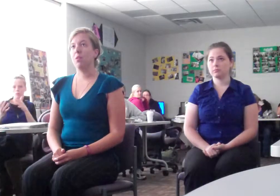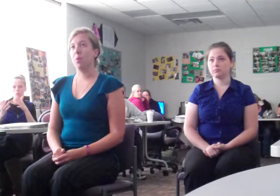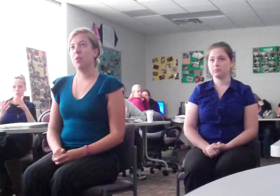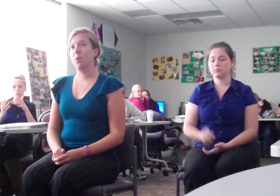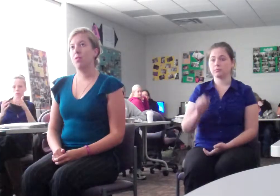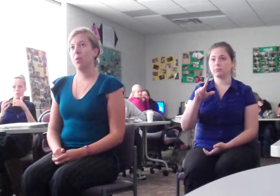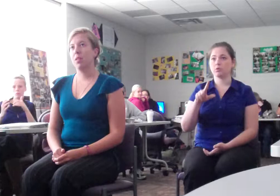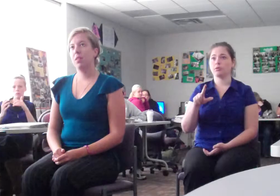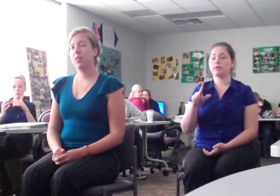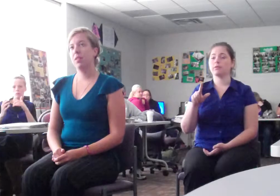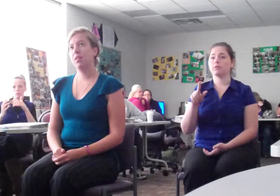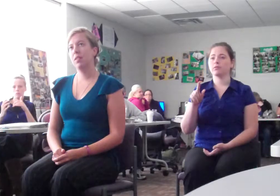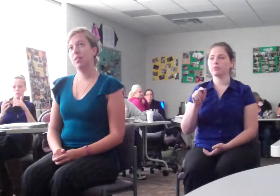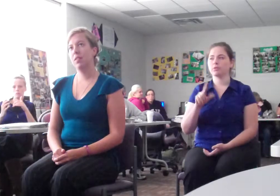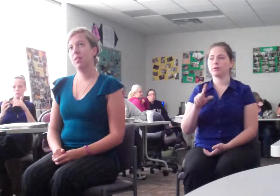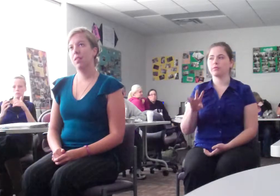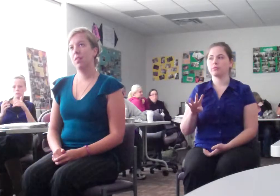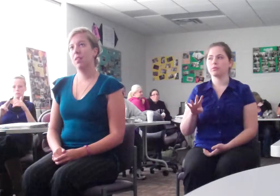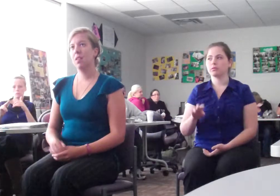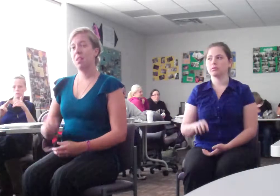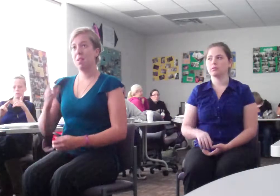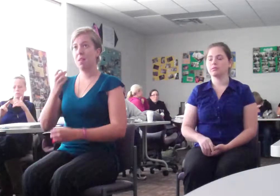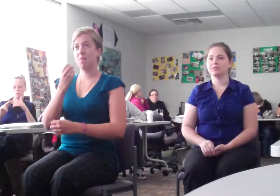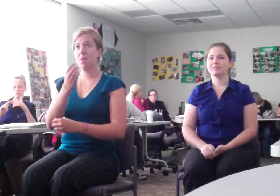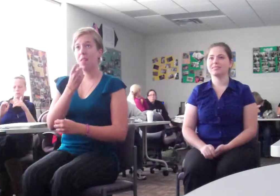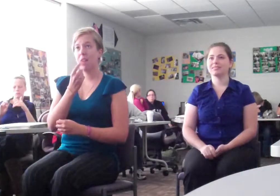24th. I was born the 24th. 11/24/59.